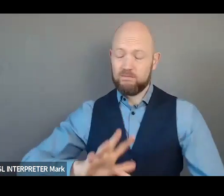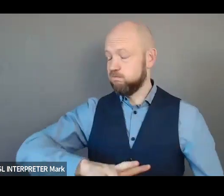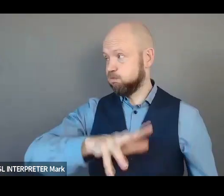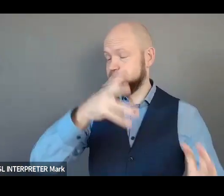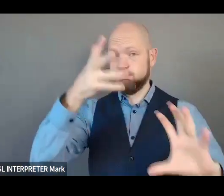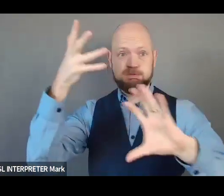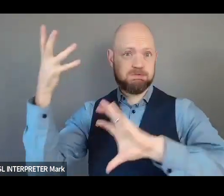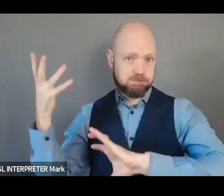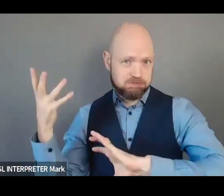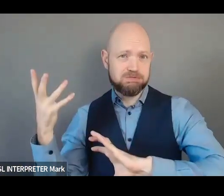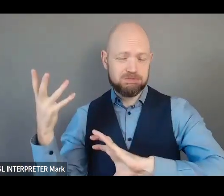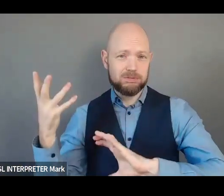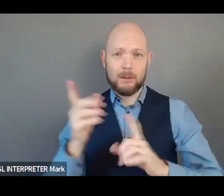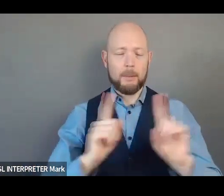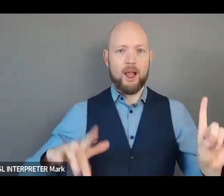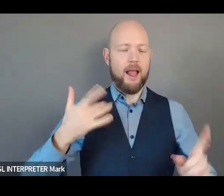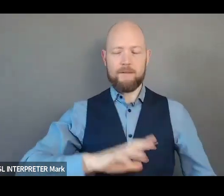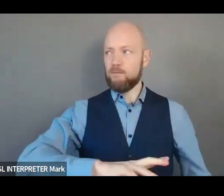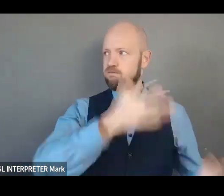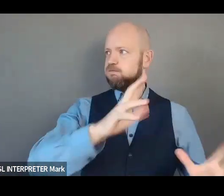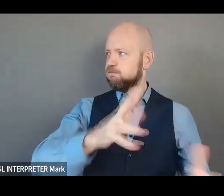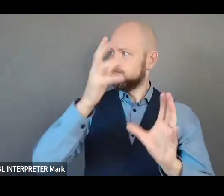for many people, a lot of vulnerable people,